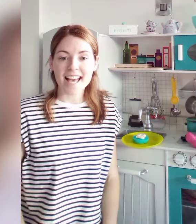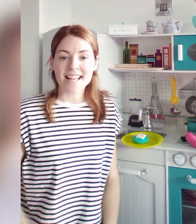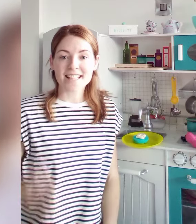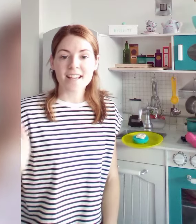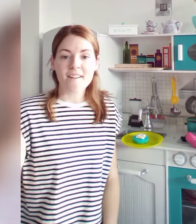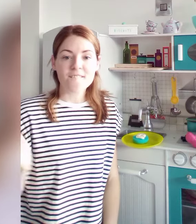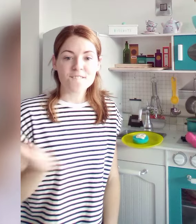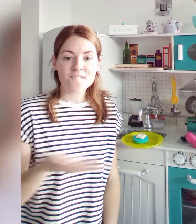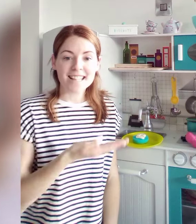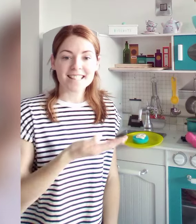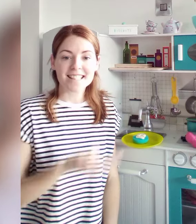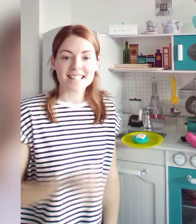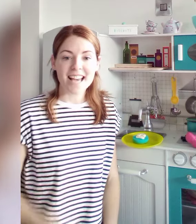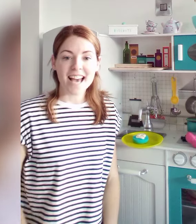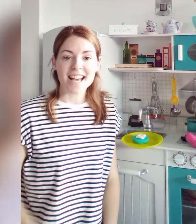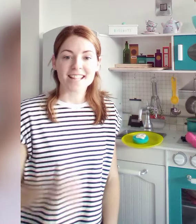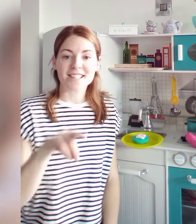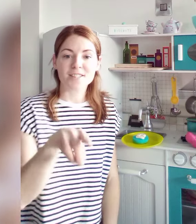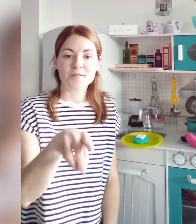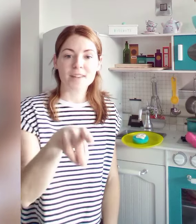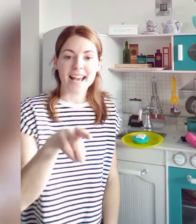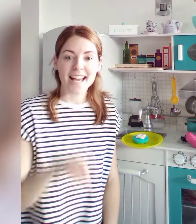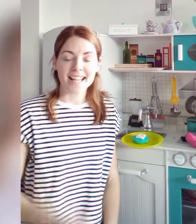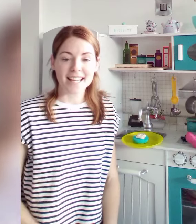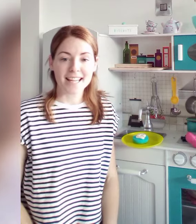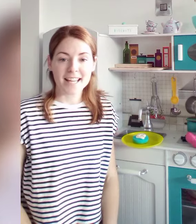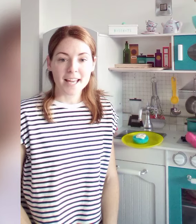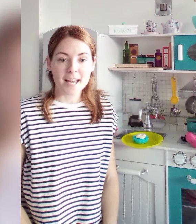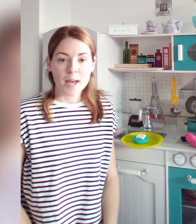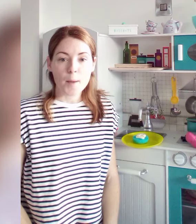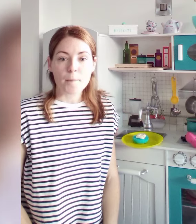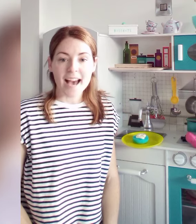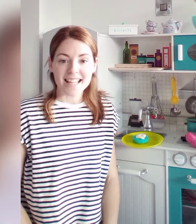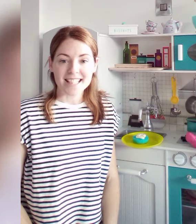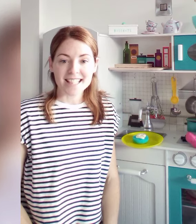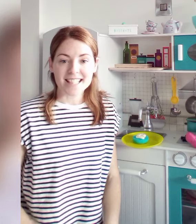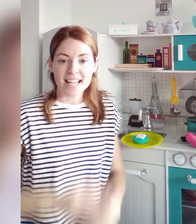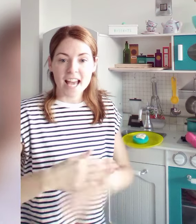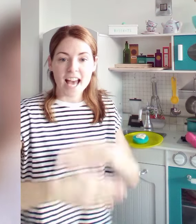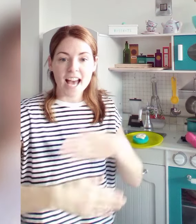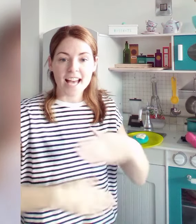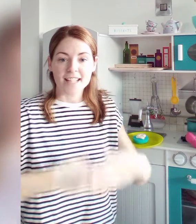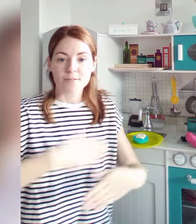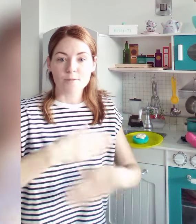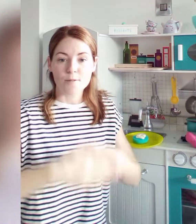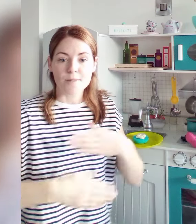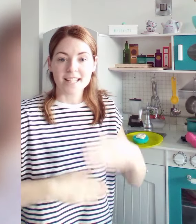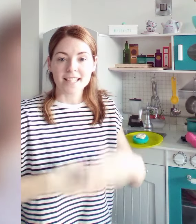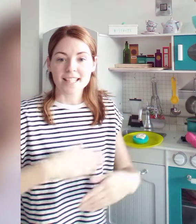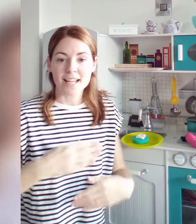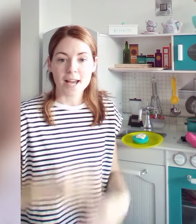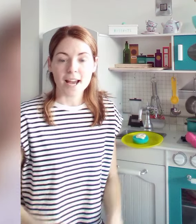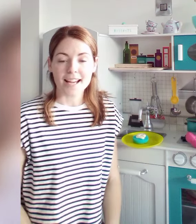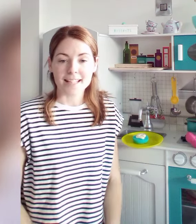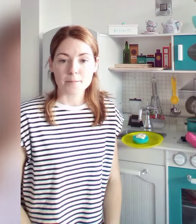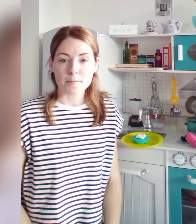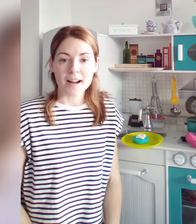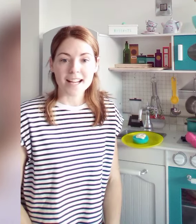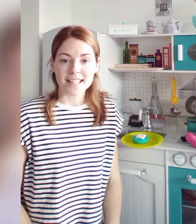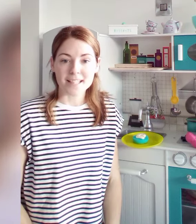as fast as you can. Pat it and roll it and mark it